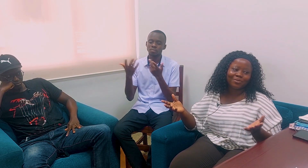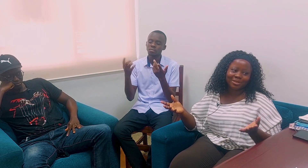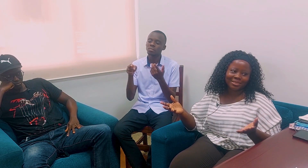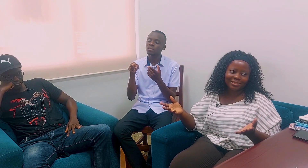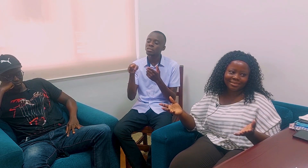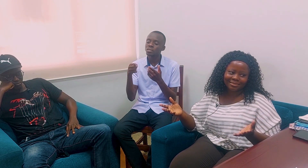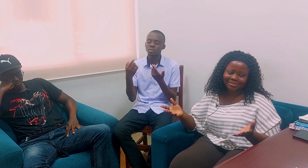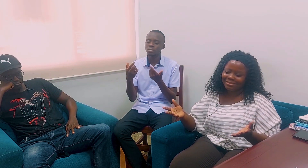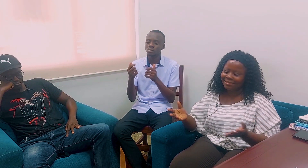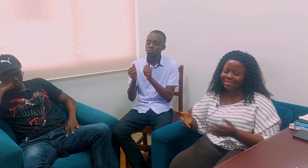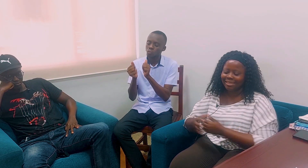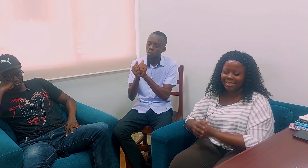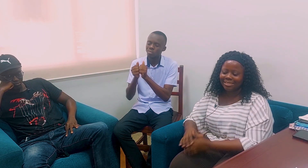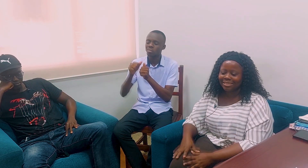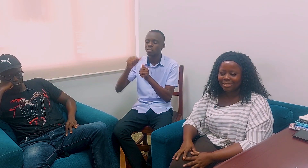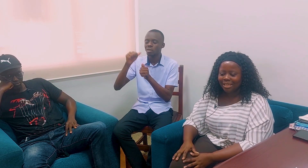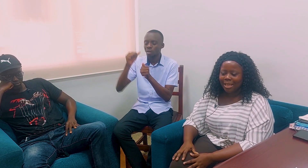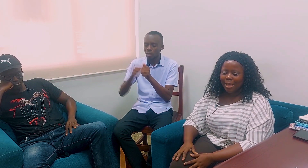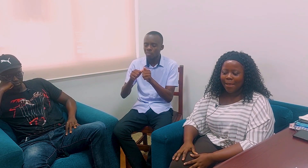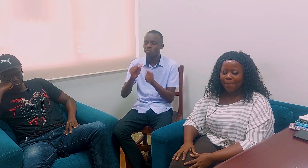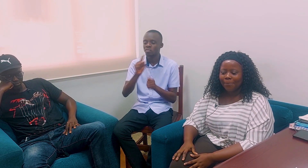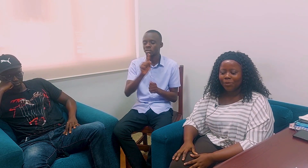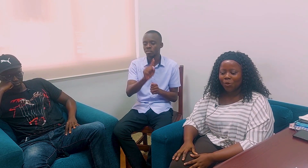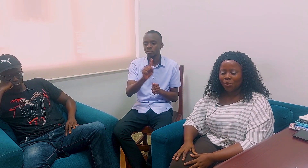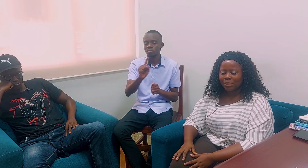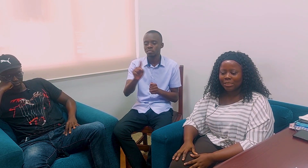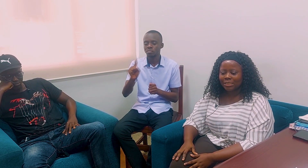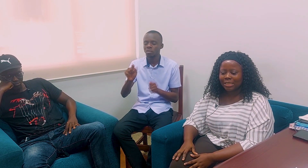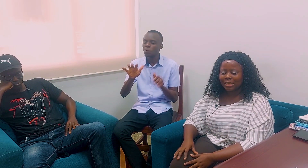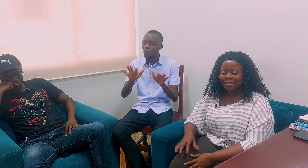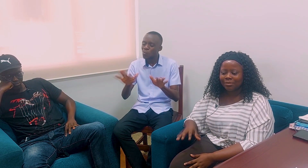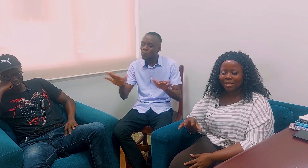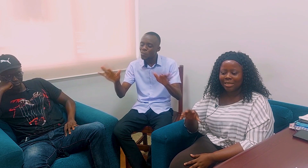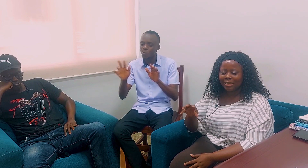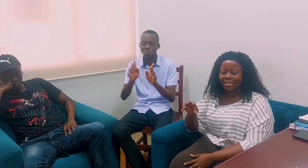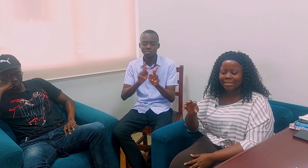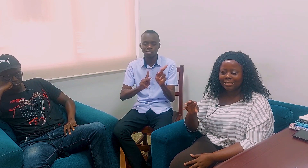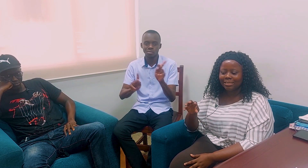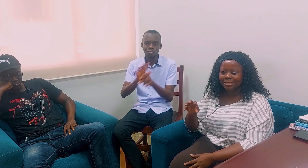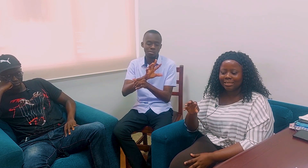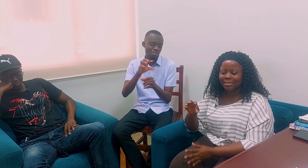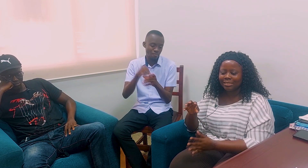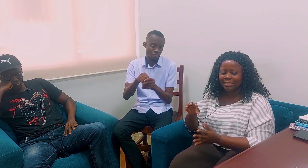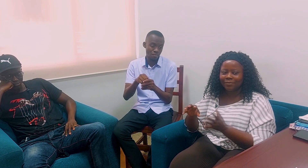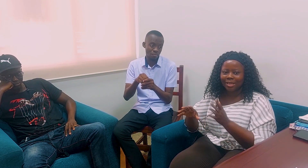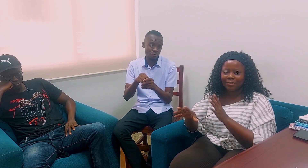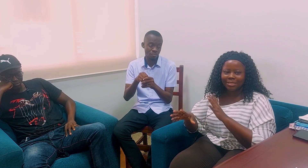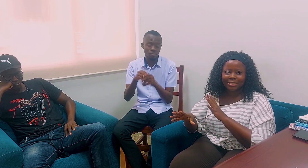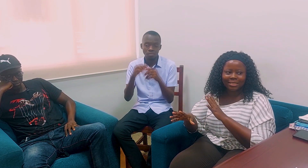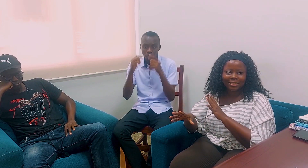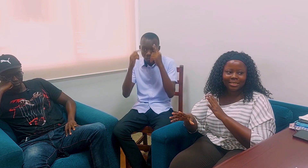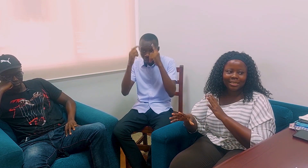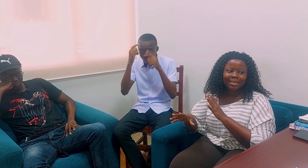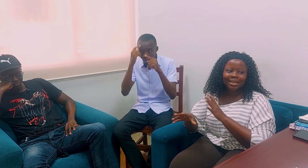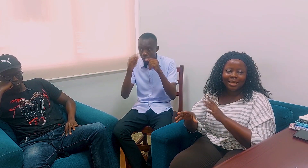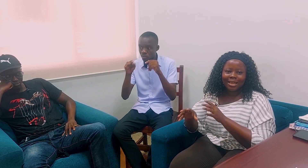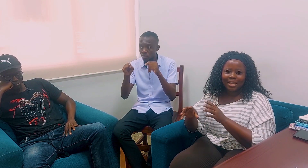to everybody. Yes. Because it's graded in